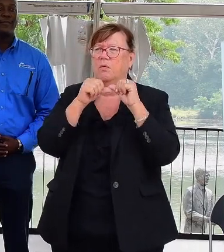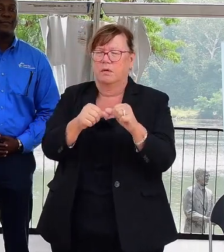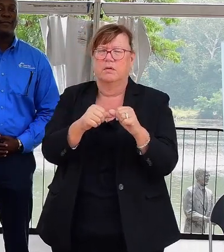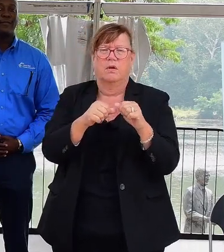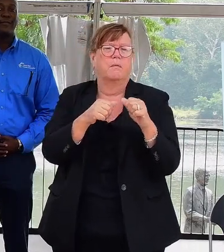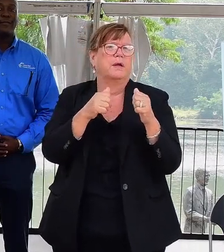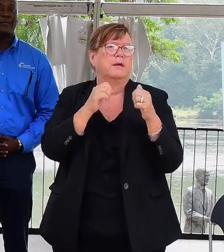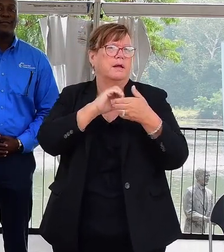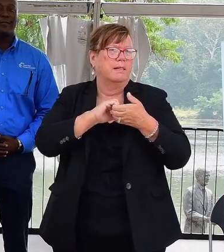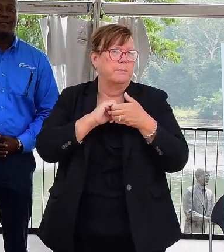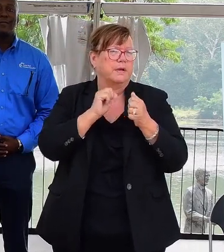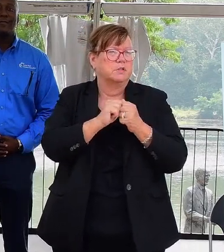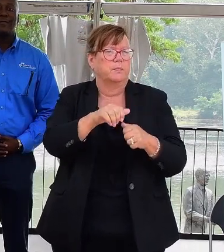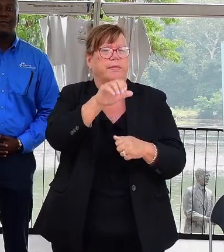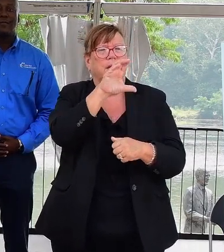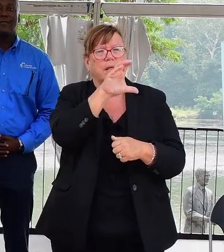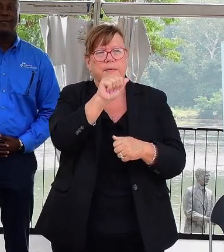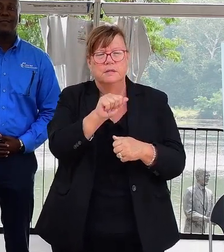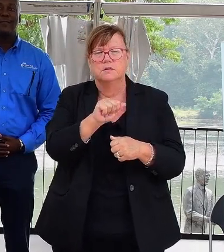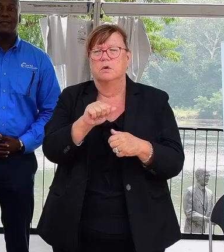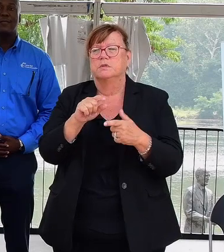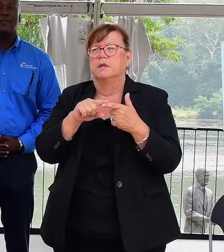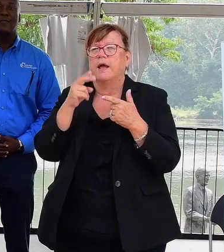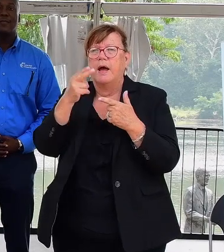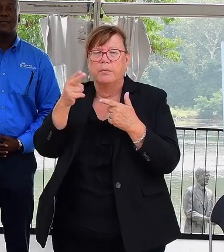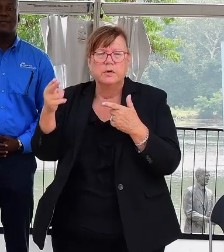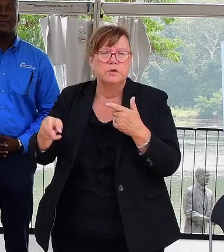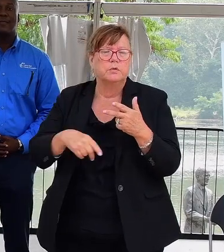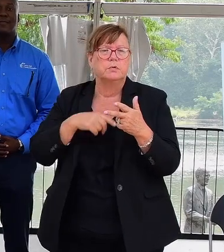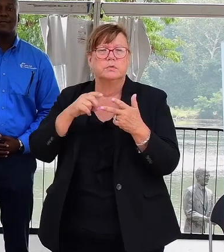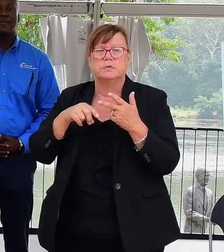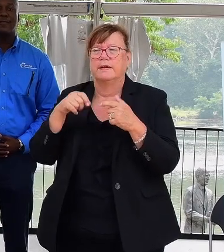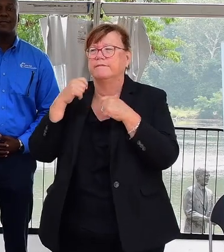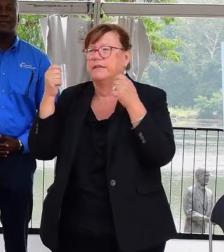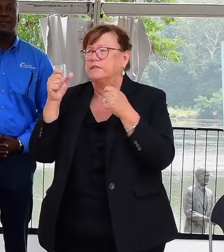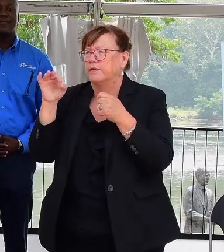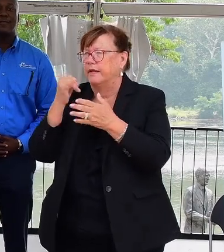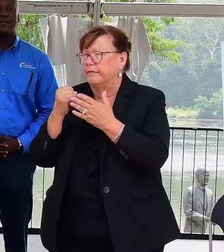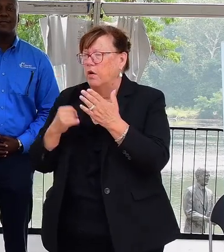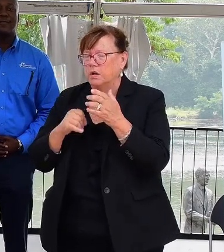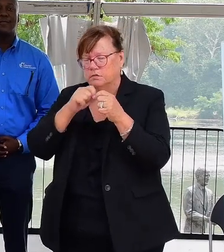Howard Hughes Corporation, and other partners that enable this holiday tradition in Columbia to be